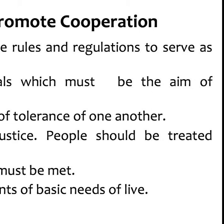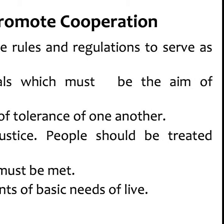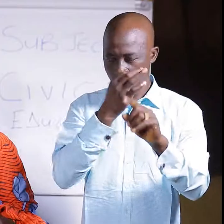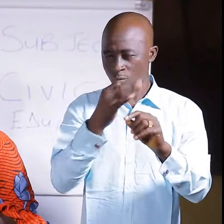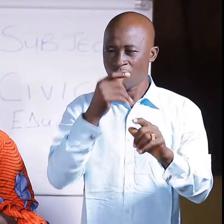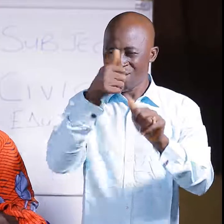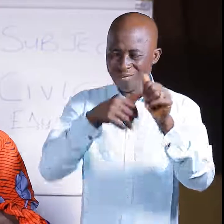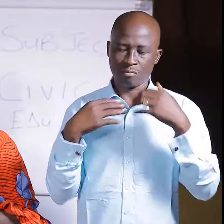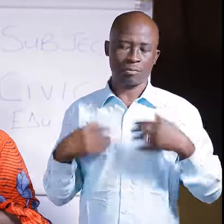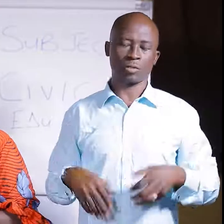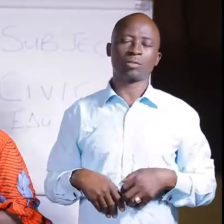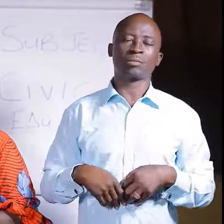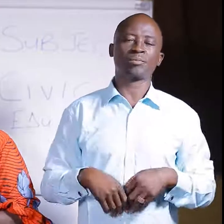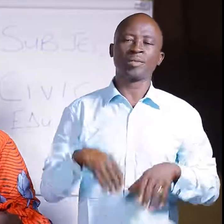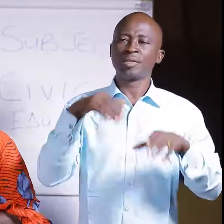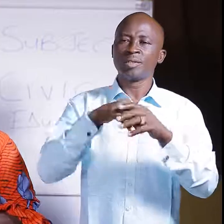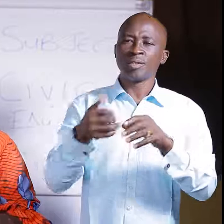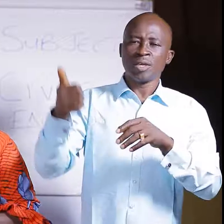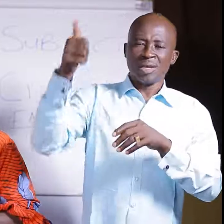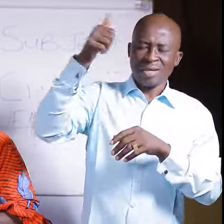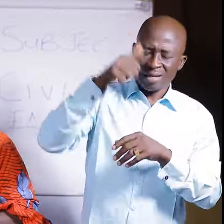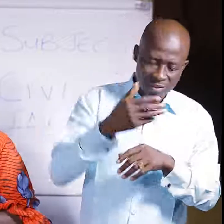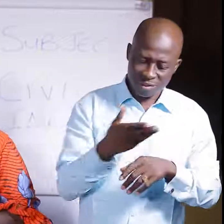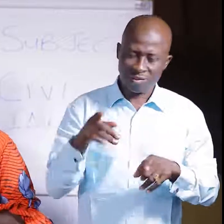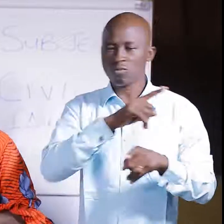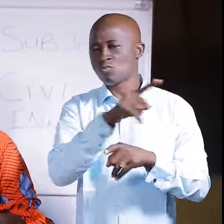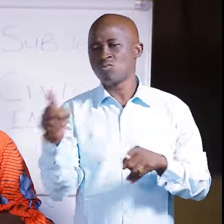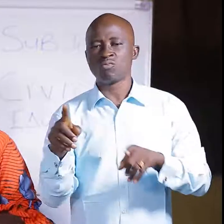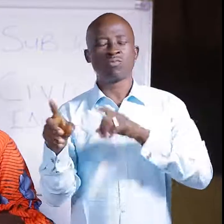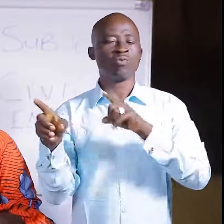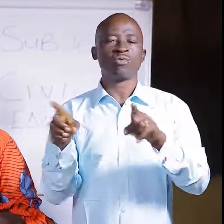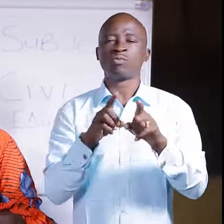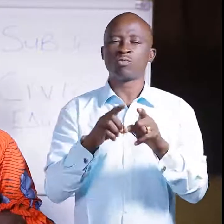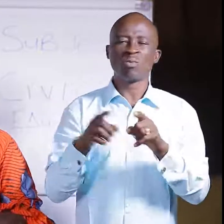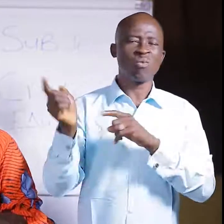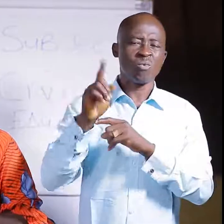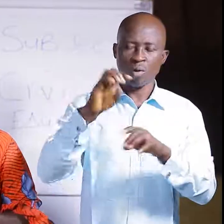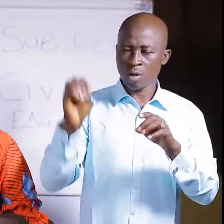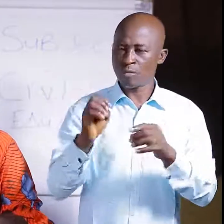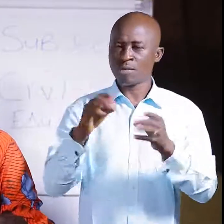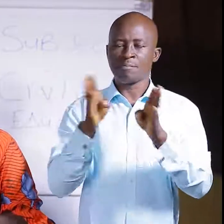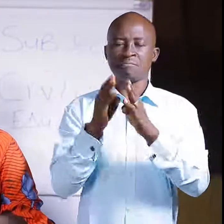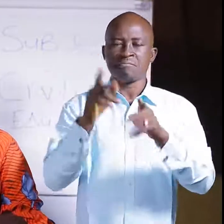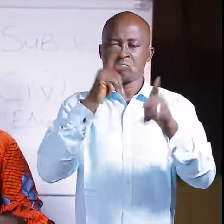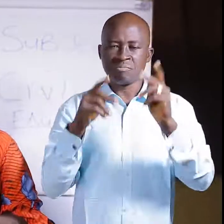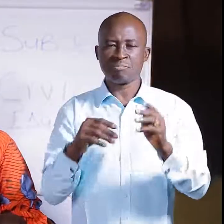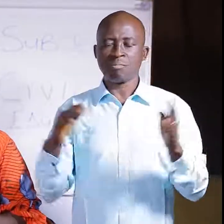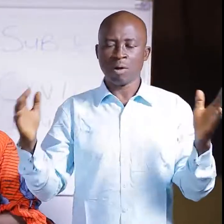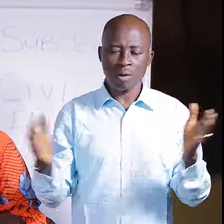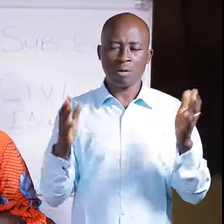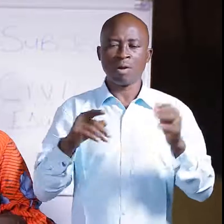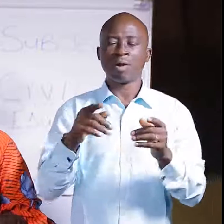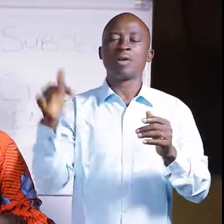everybody. In any endeavor, wherever you meet people gathered, they have